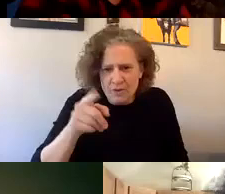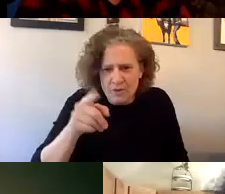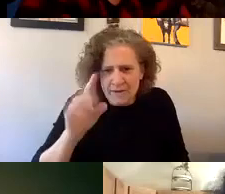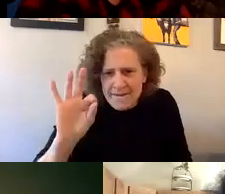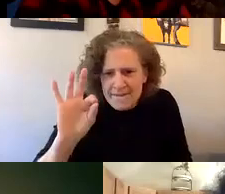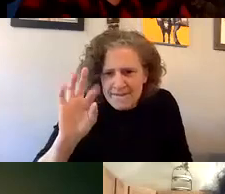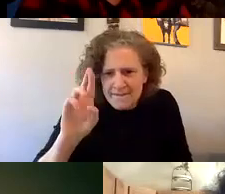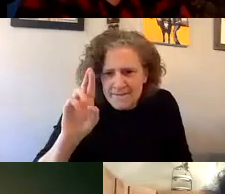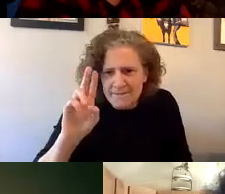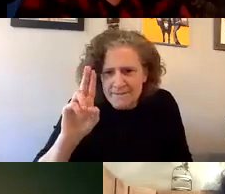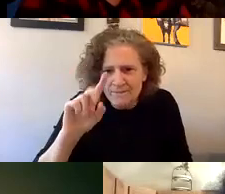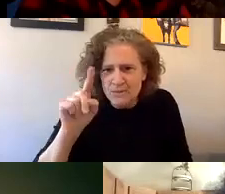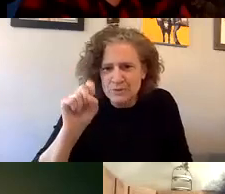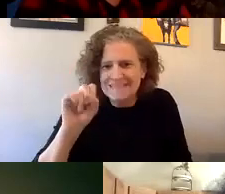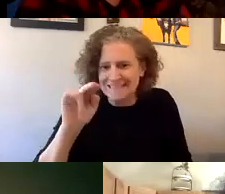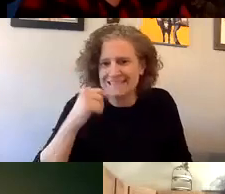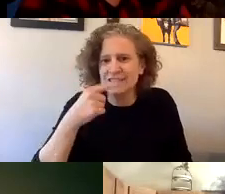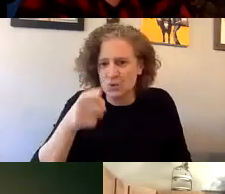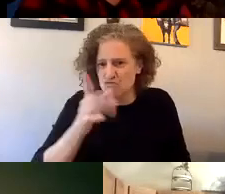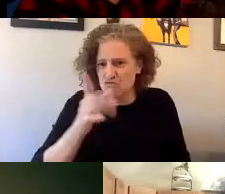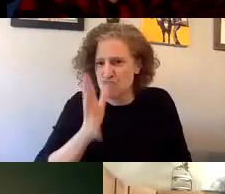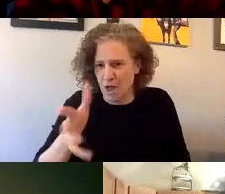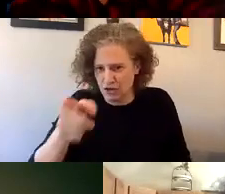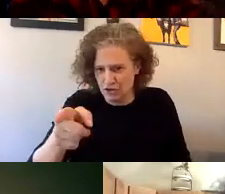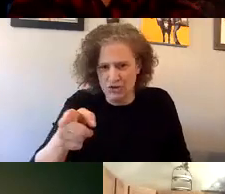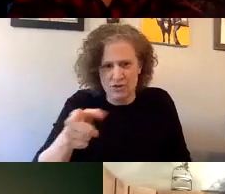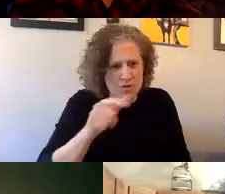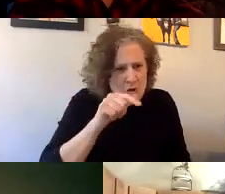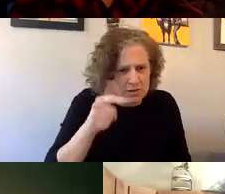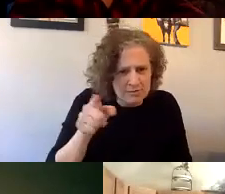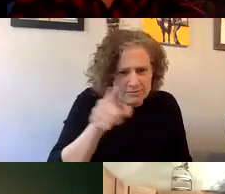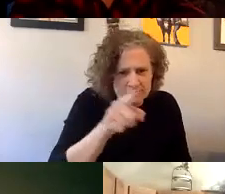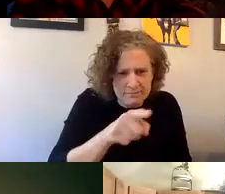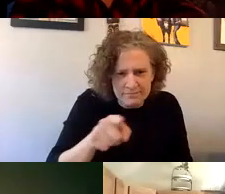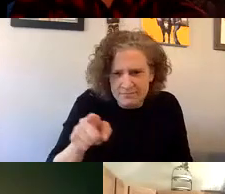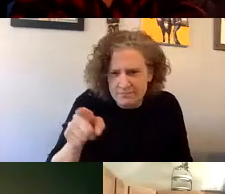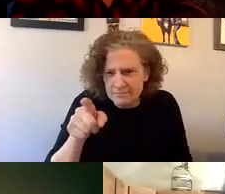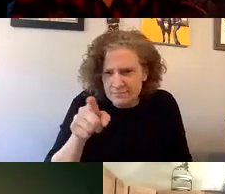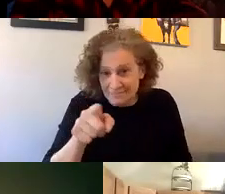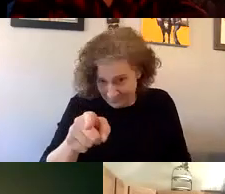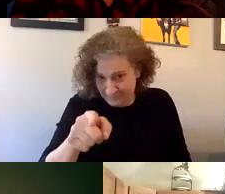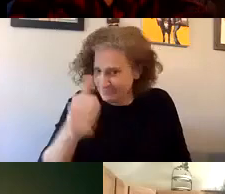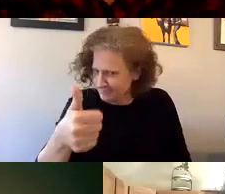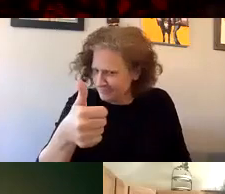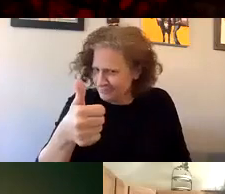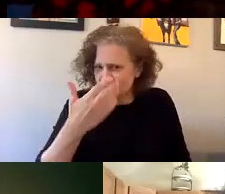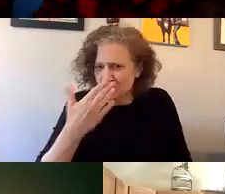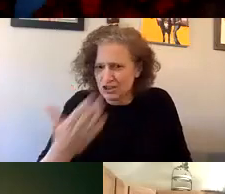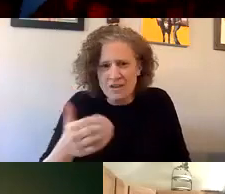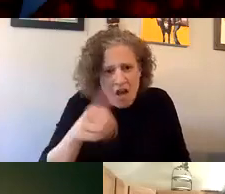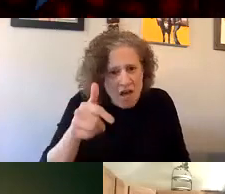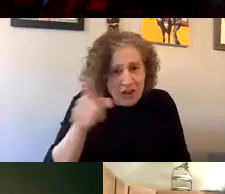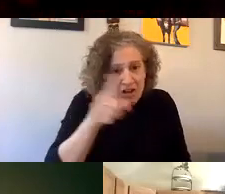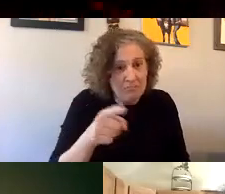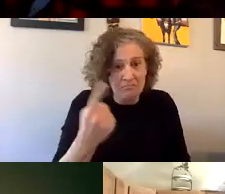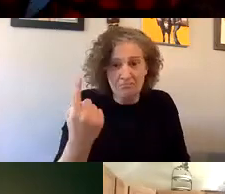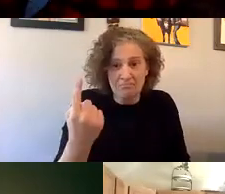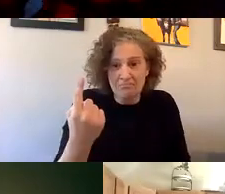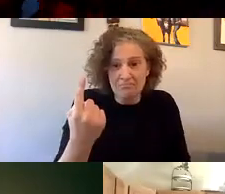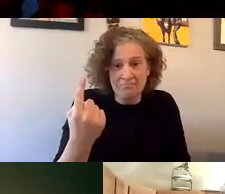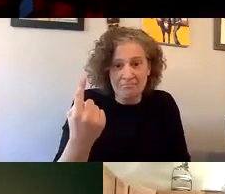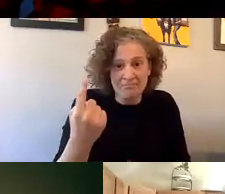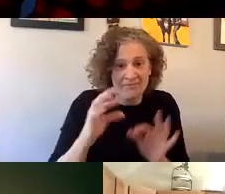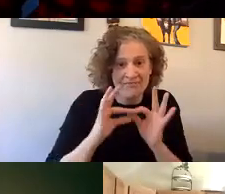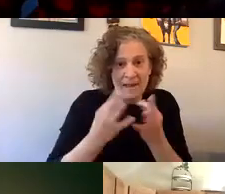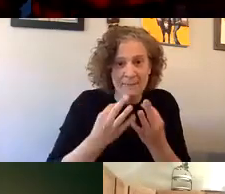are family members? I see, okay, all right, I see that there's a grandmother. Who else? Okay, great.